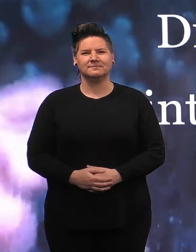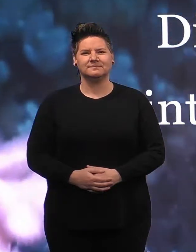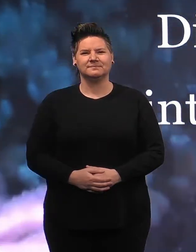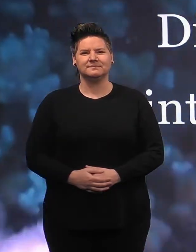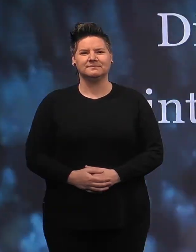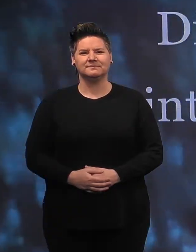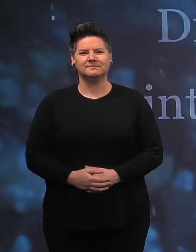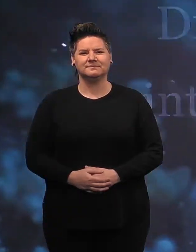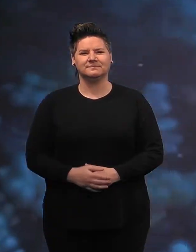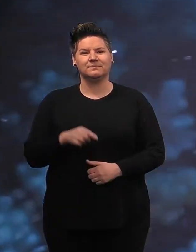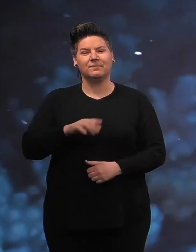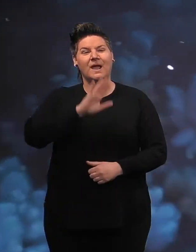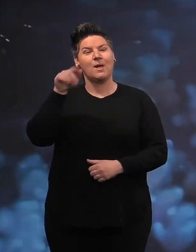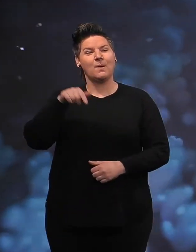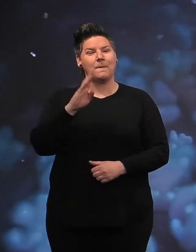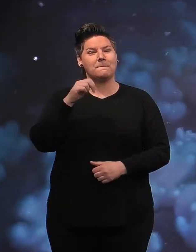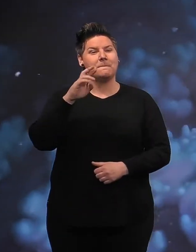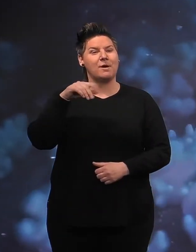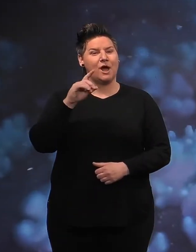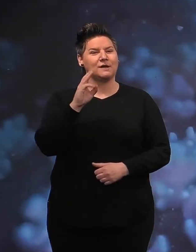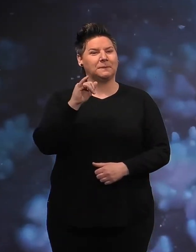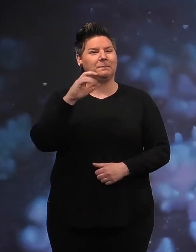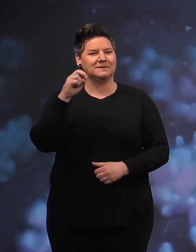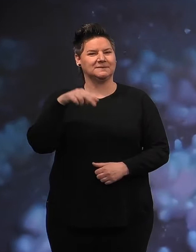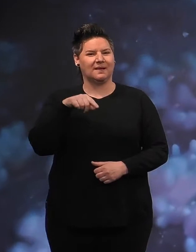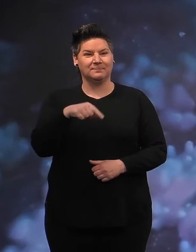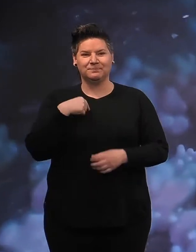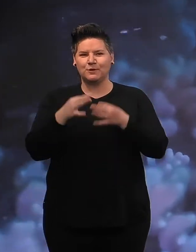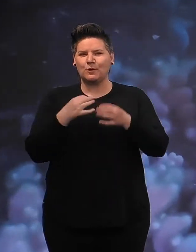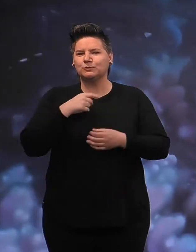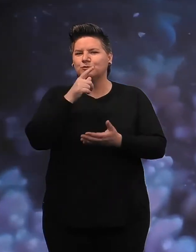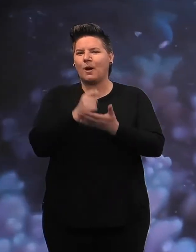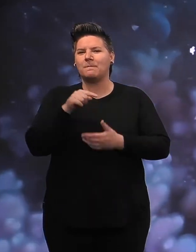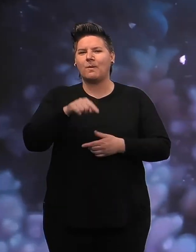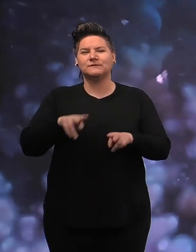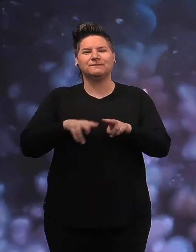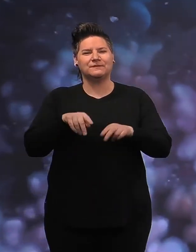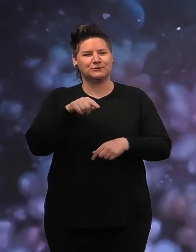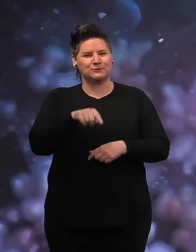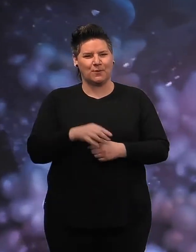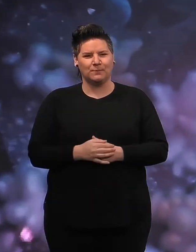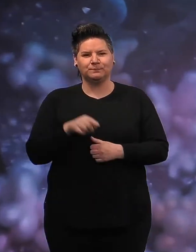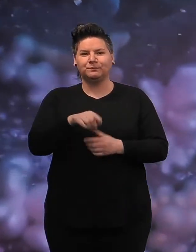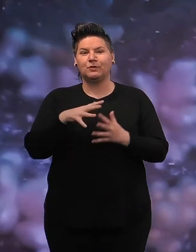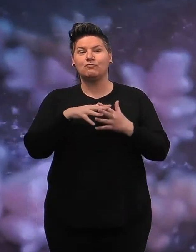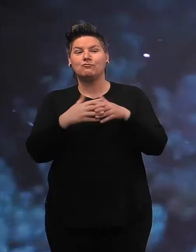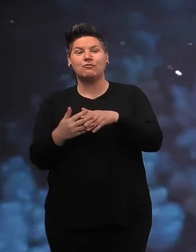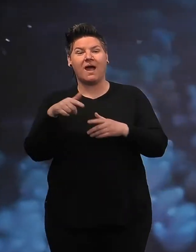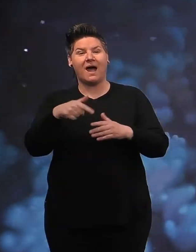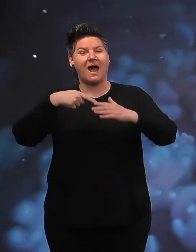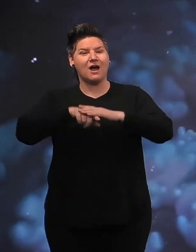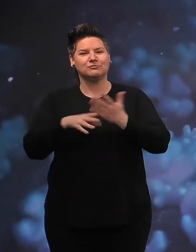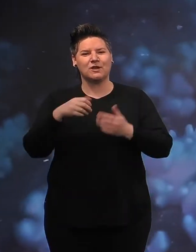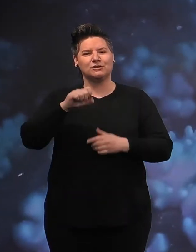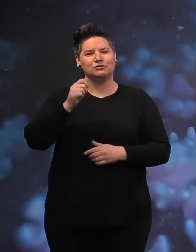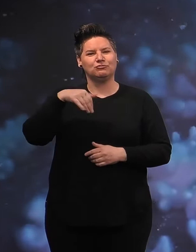Hello, I'm Bernard Picton. I'm going to talk you through this video which was shot on the wreck